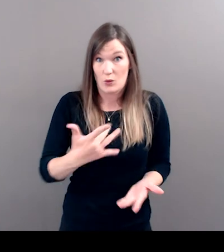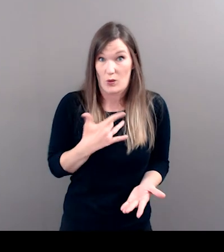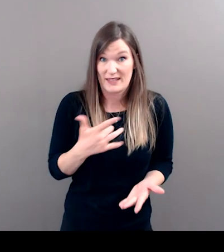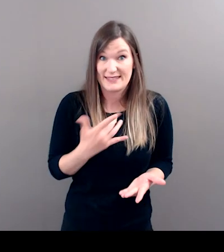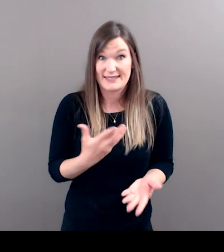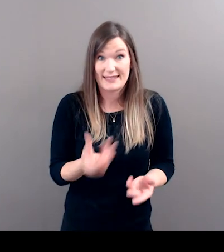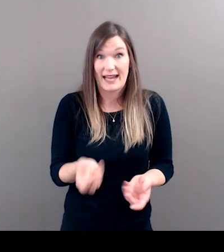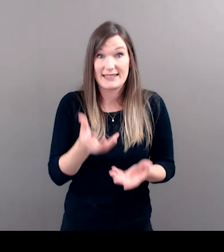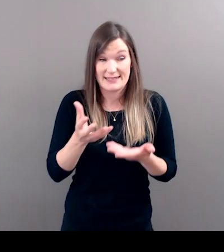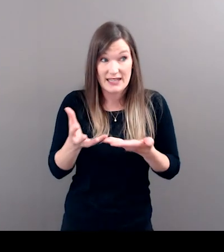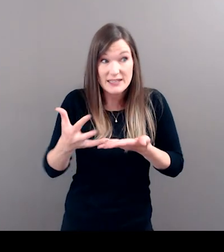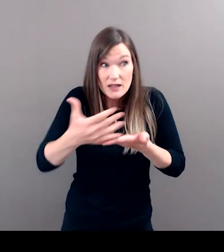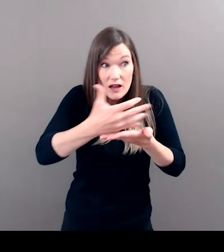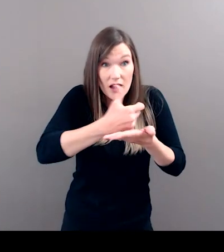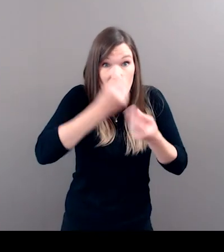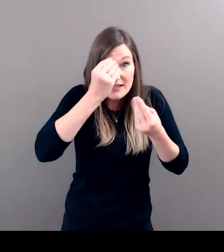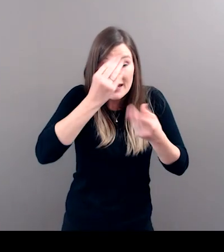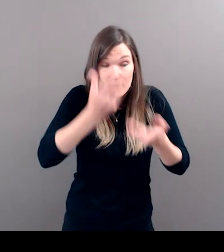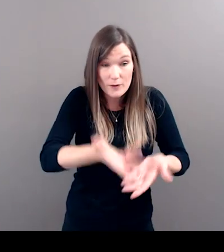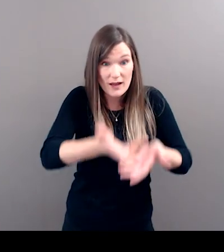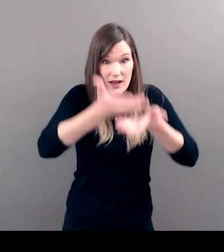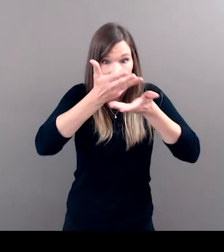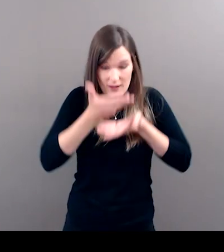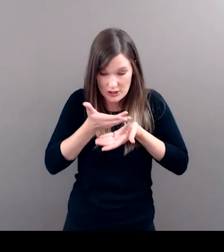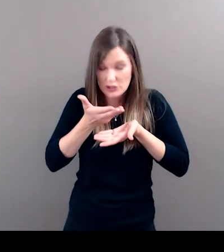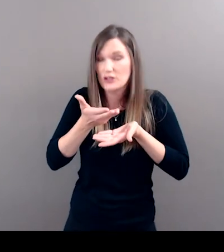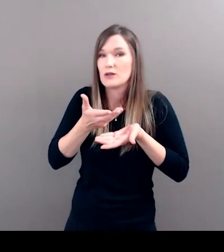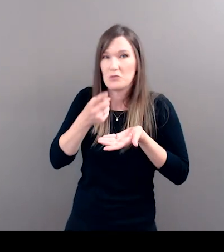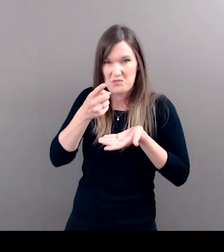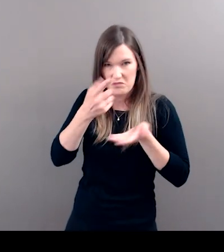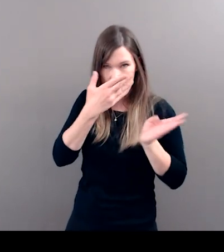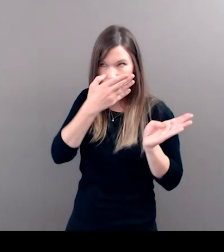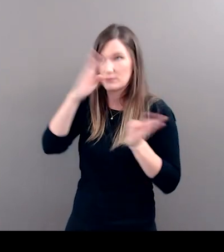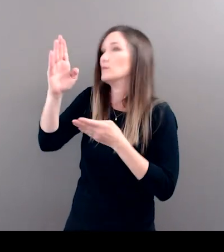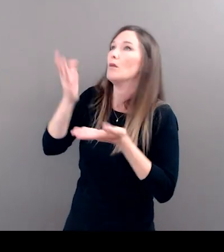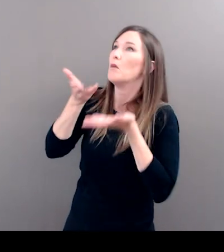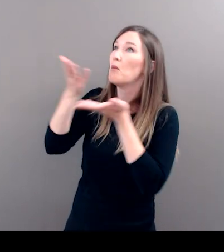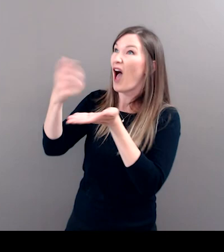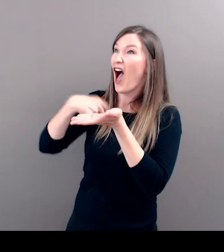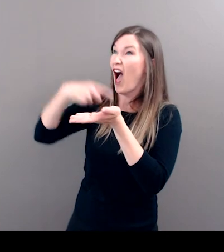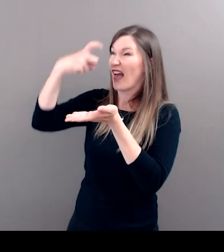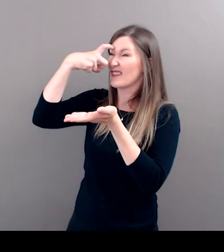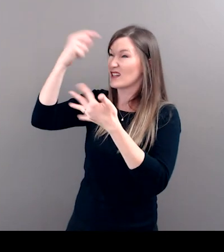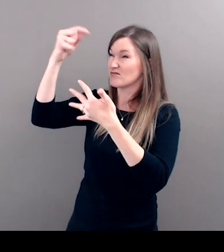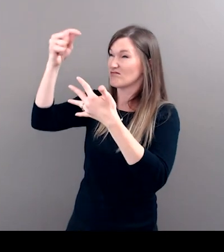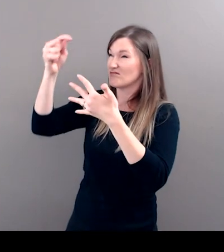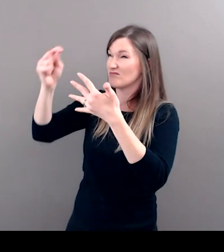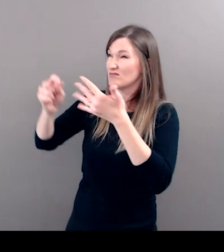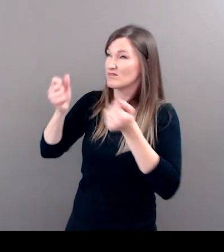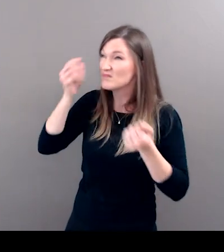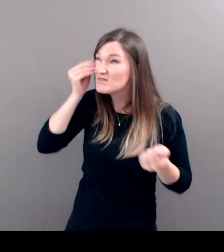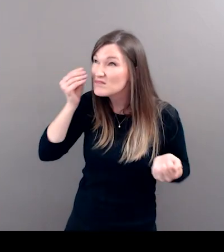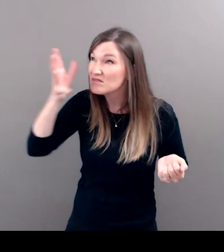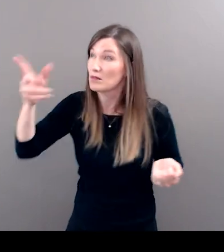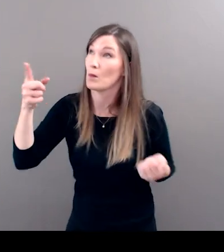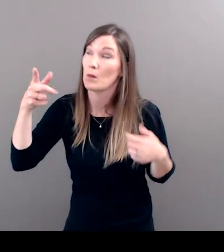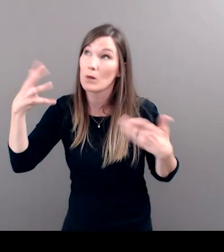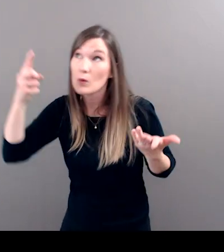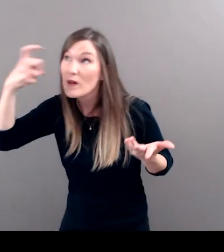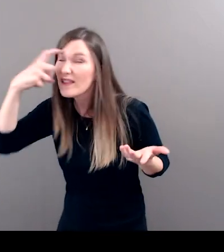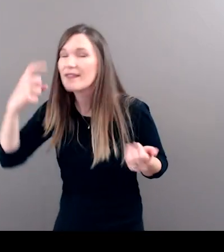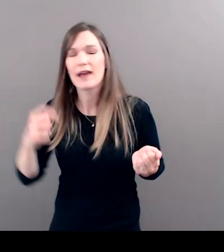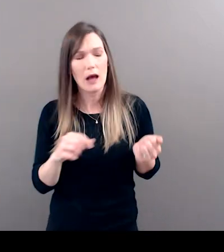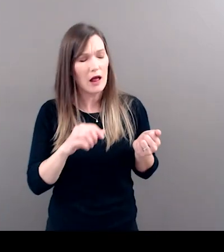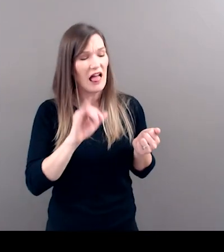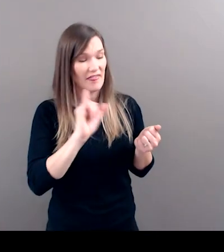God, here's what I am thinking should happen, or here's the information I got. And God may say, that all that information is true, it's just not the whole